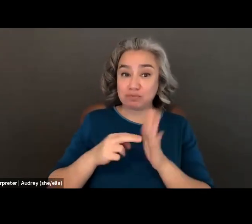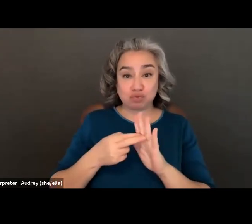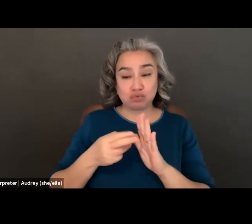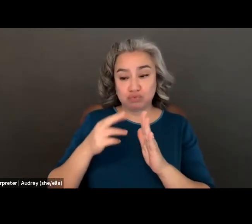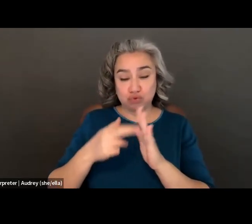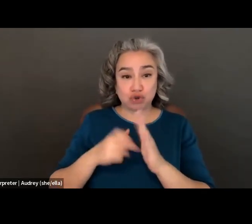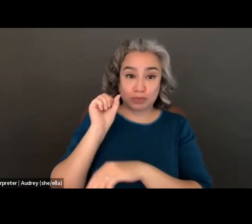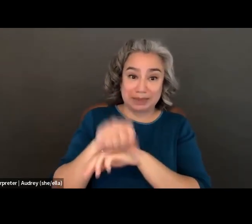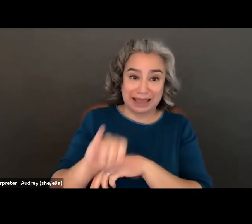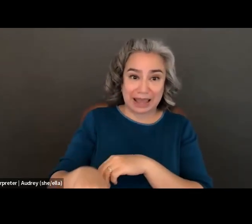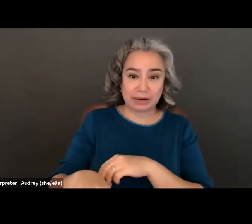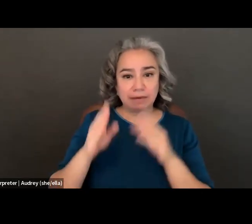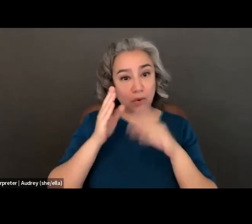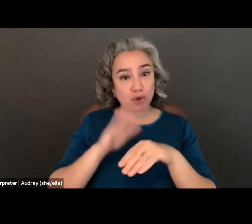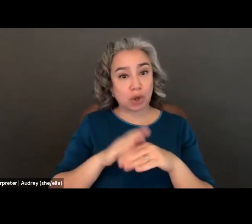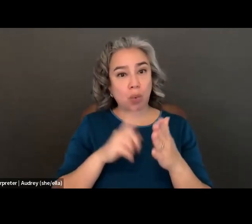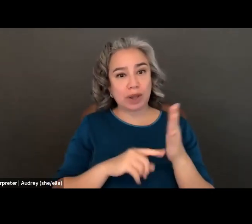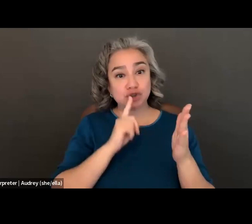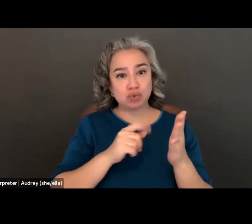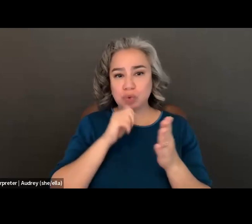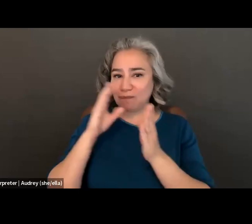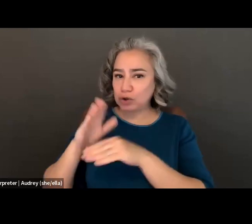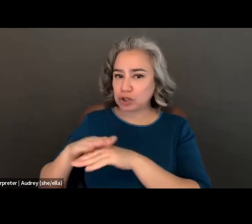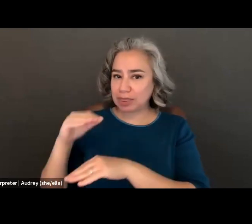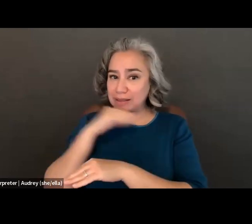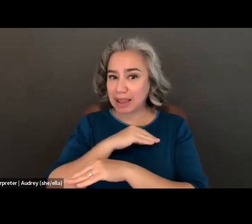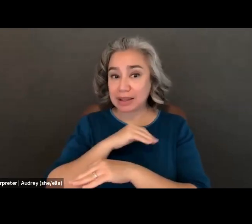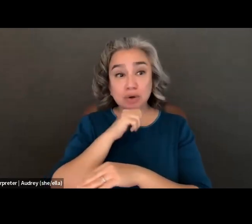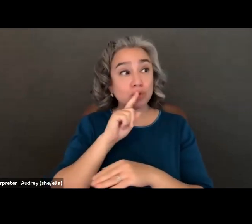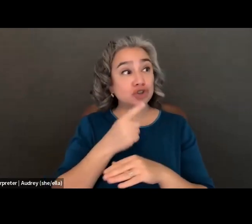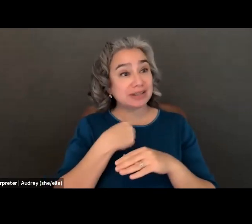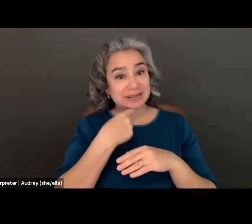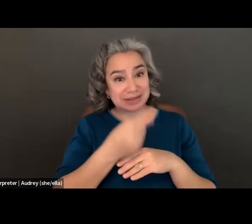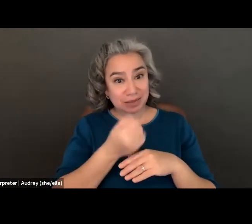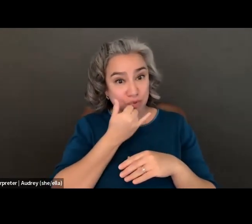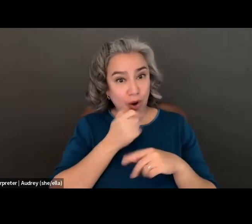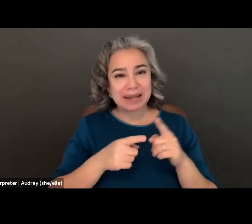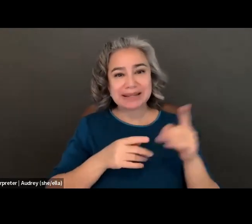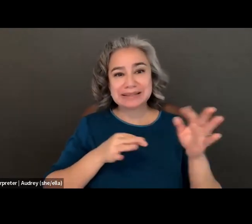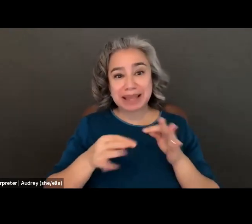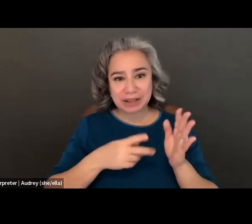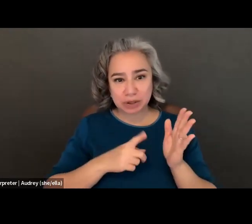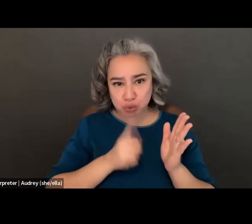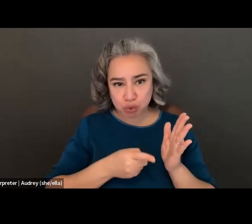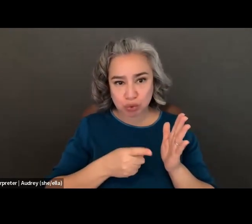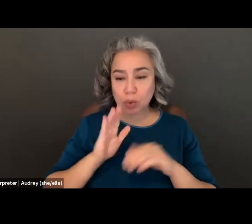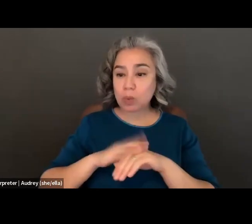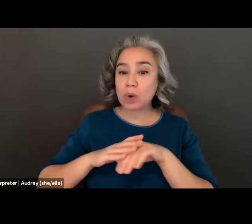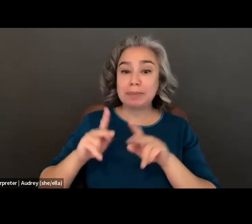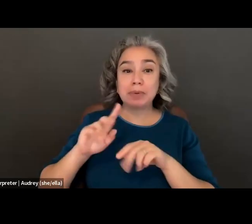is true instead of the lie. Don't just debunk, but explain the truth. Warn people about the fake fact